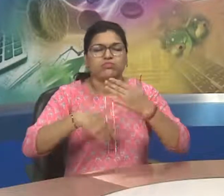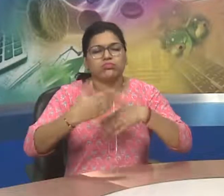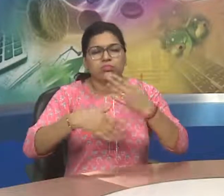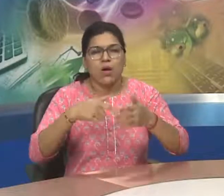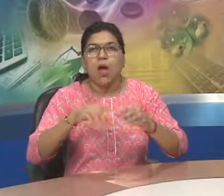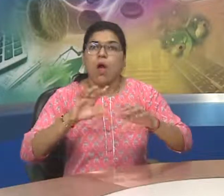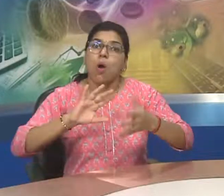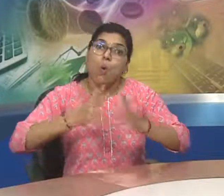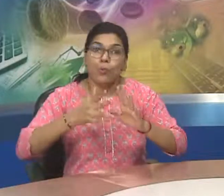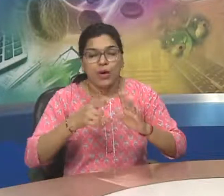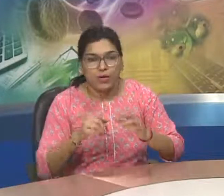in lakes